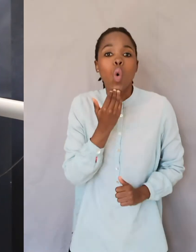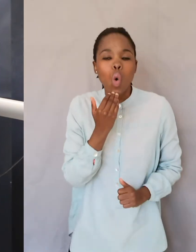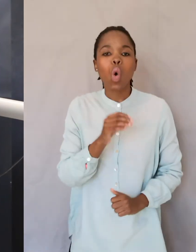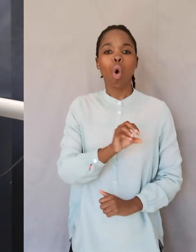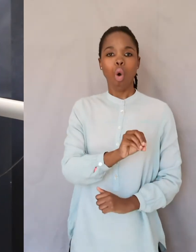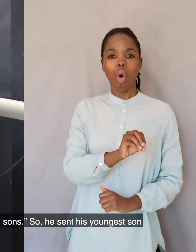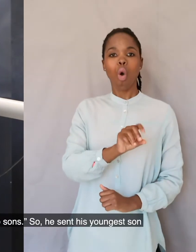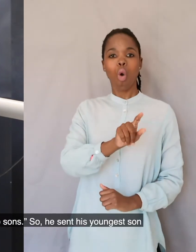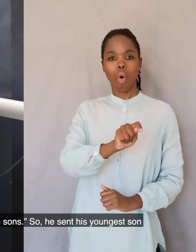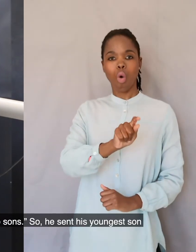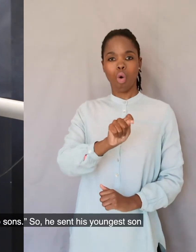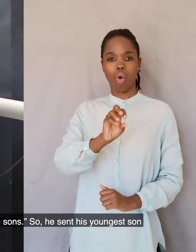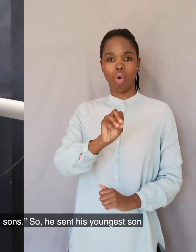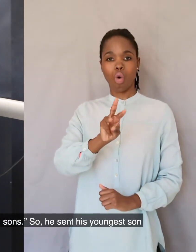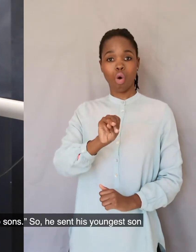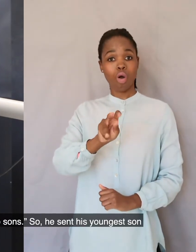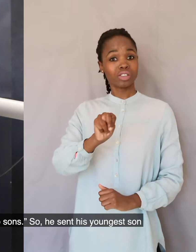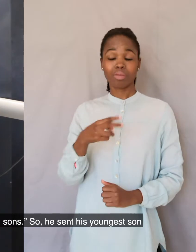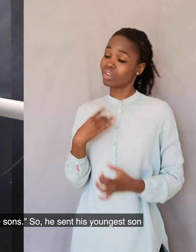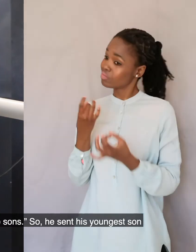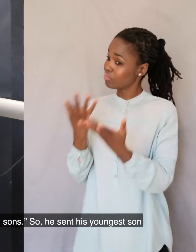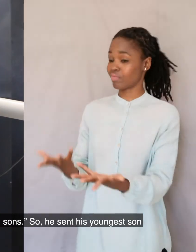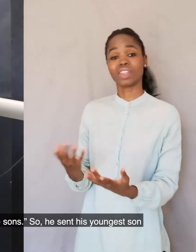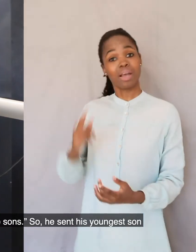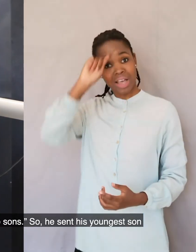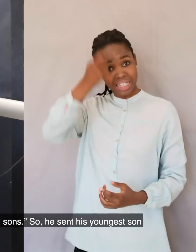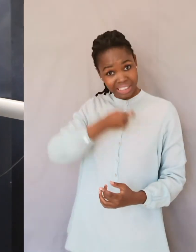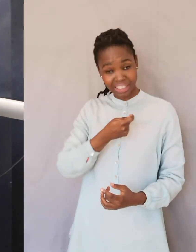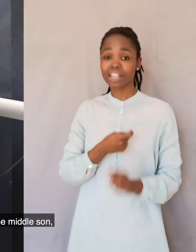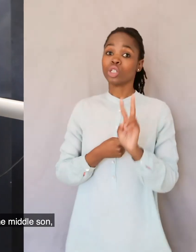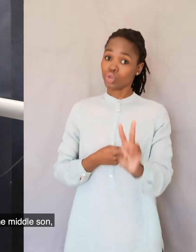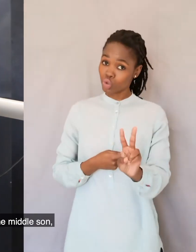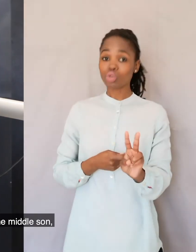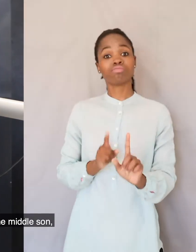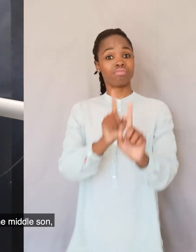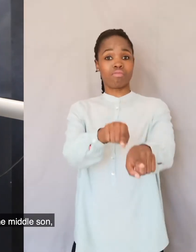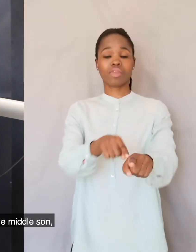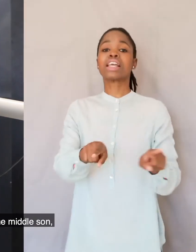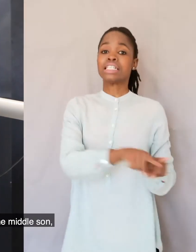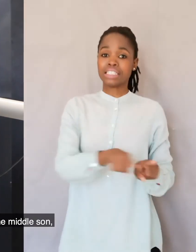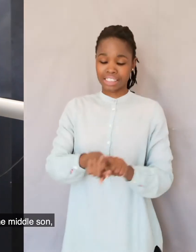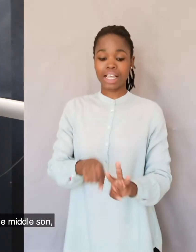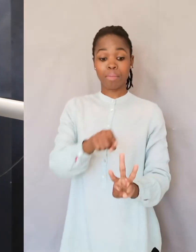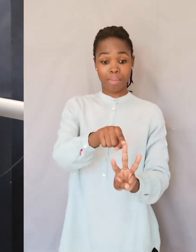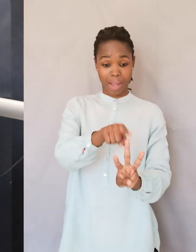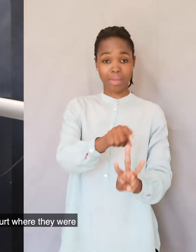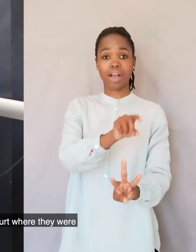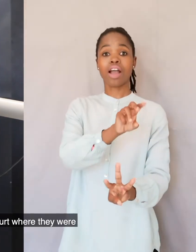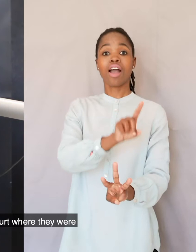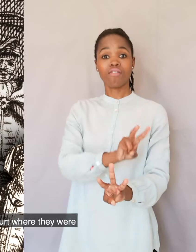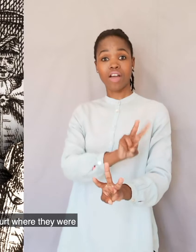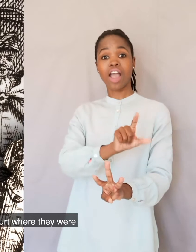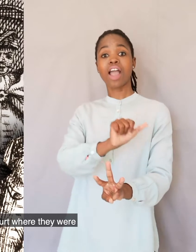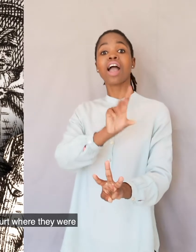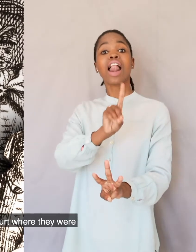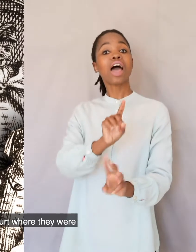Ottomans. They told his dad, look, you better send your 2 sons. So he sent his youngest son, and then Vlad, who was the middle son. They sent him